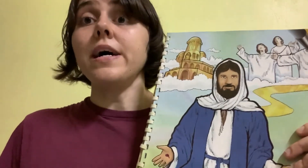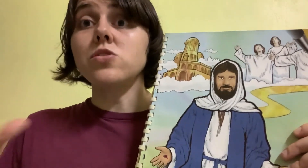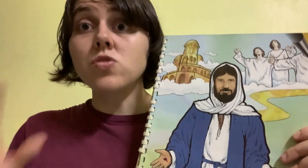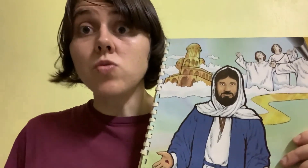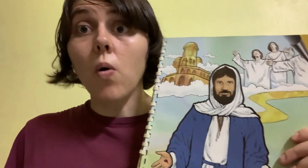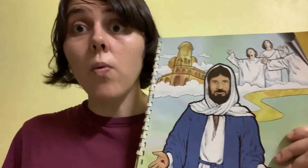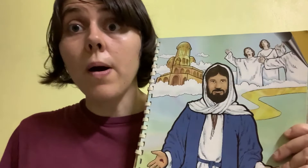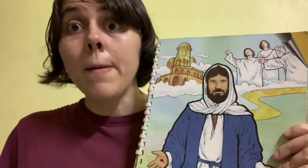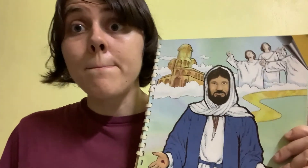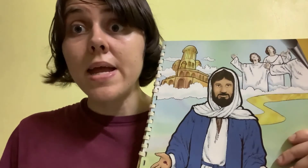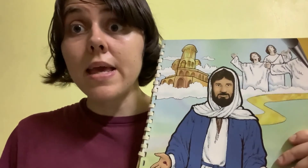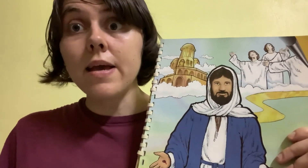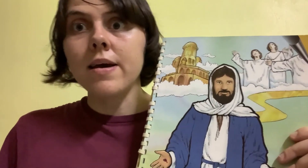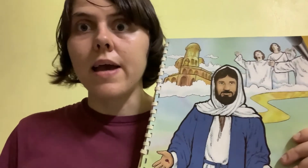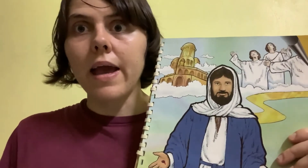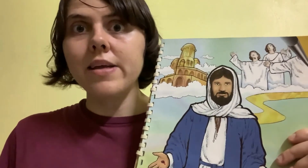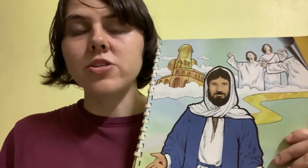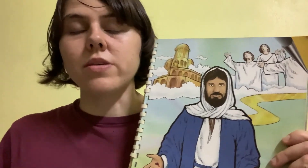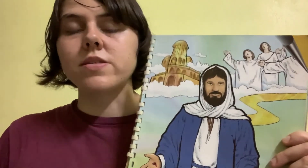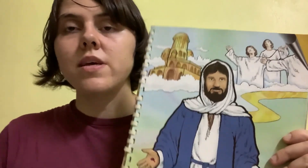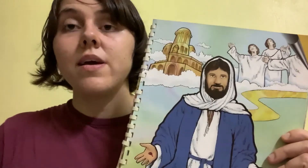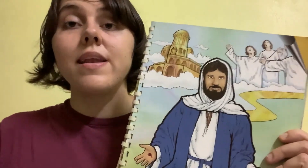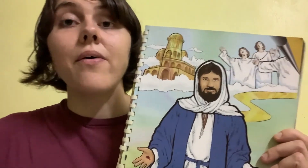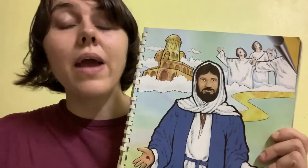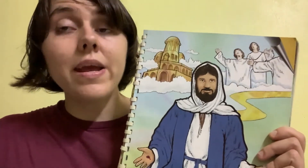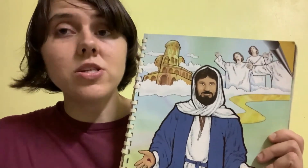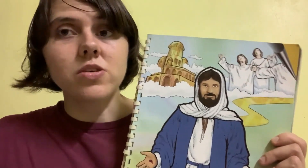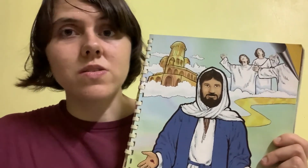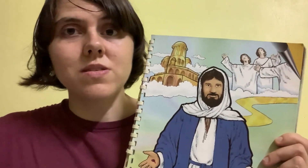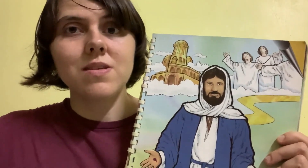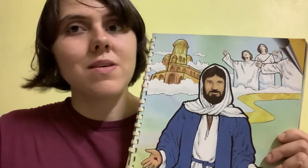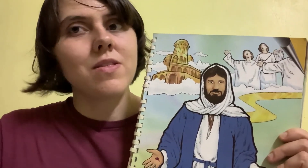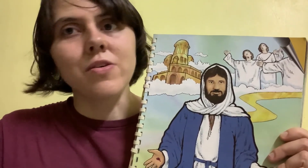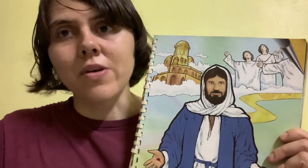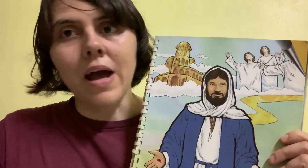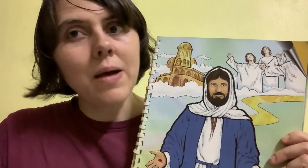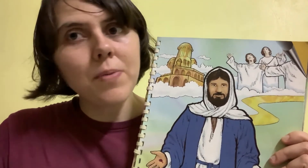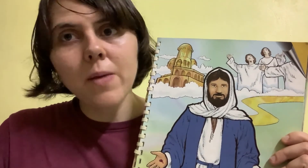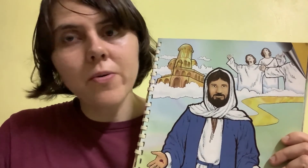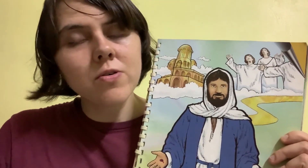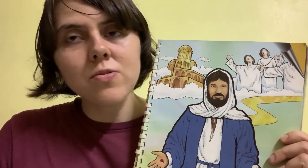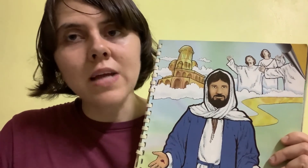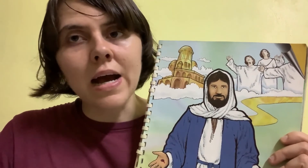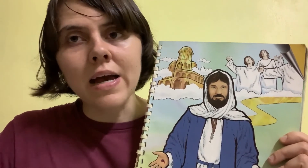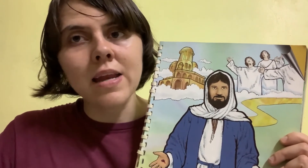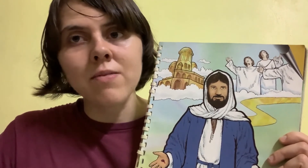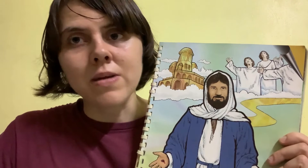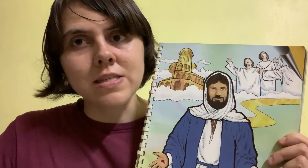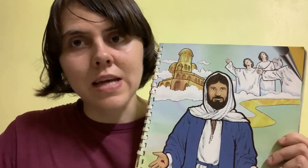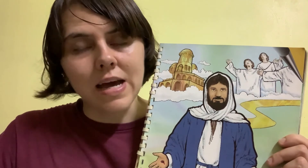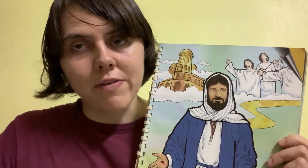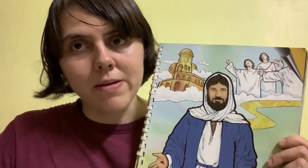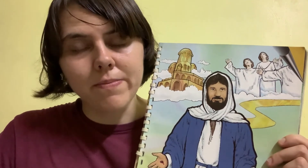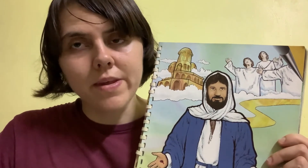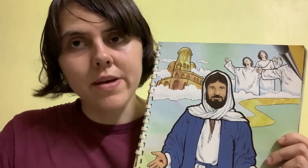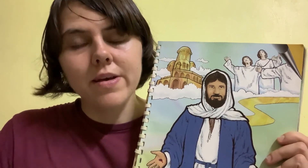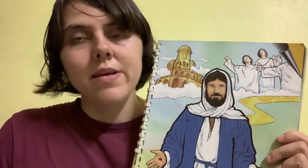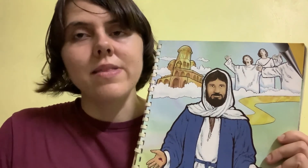That's so many angels. Now, angels, they're not people who died and went to heaven.